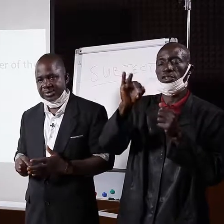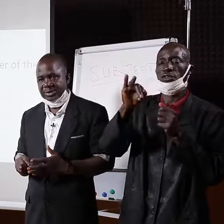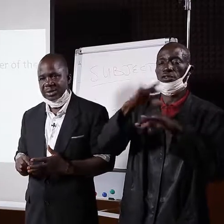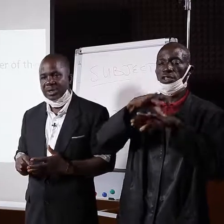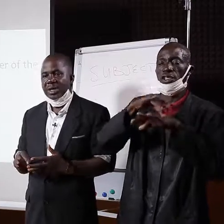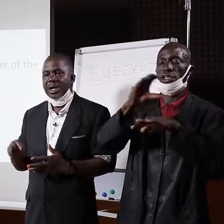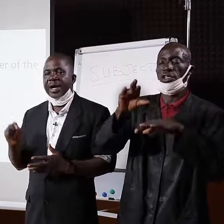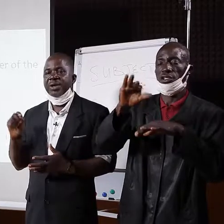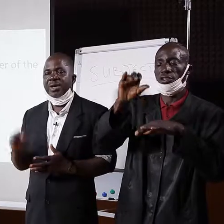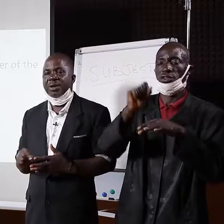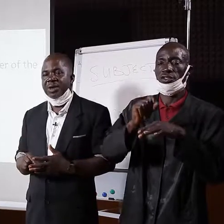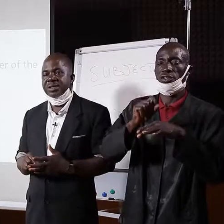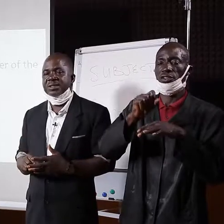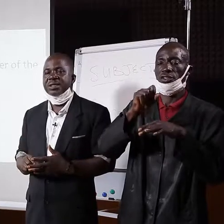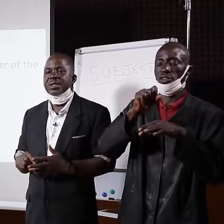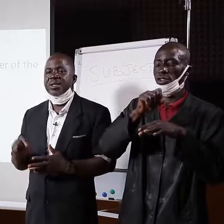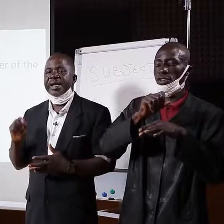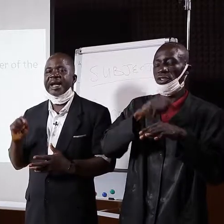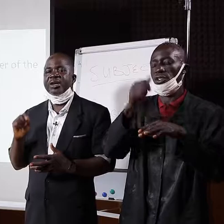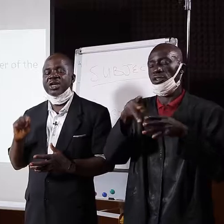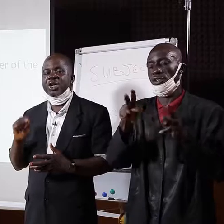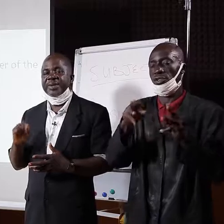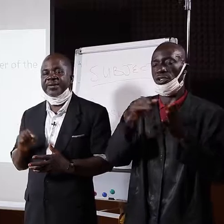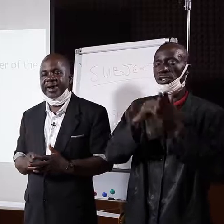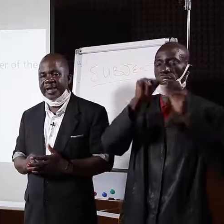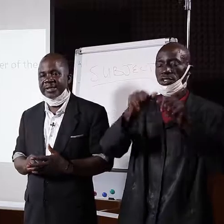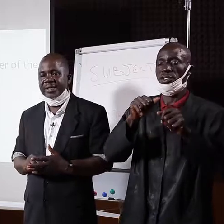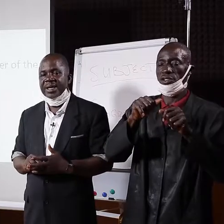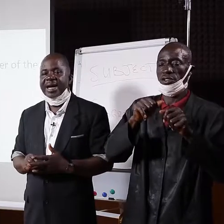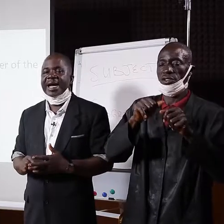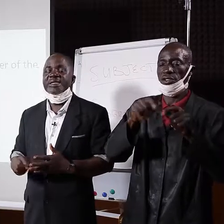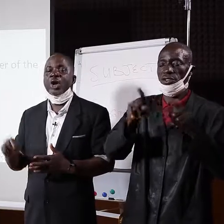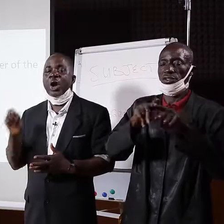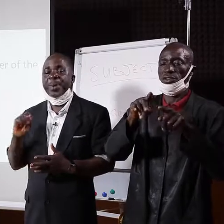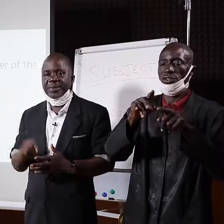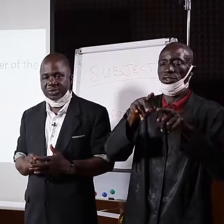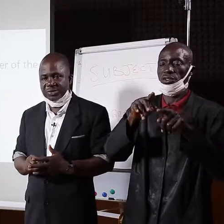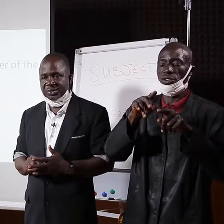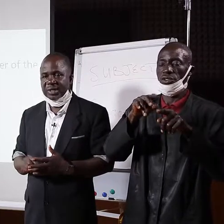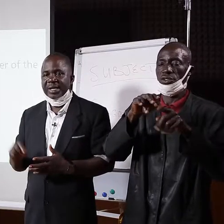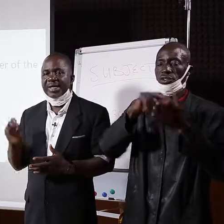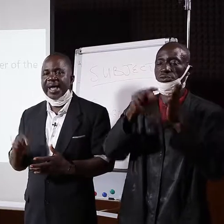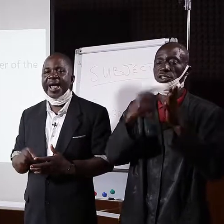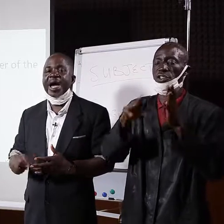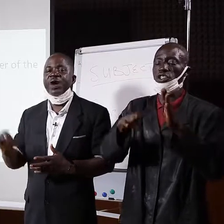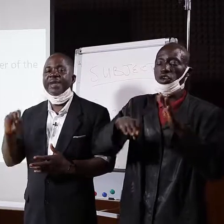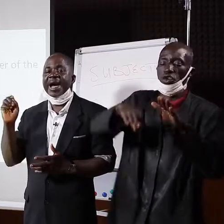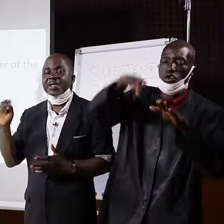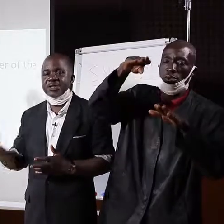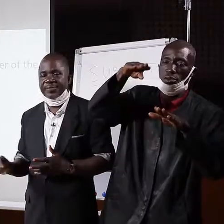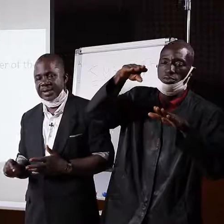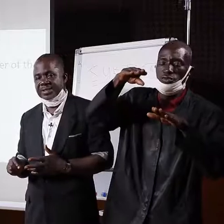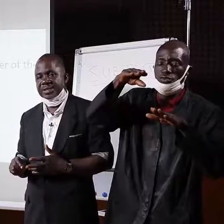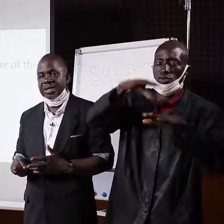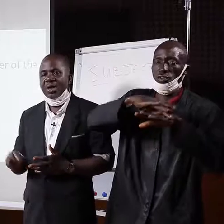crust. In other words, it can also be defined as the uppermost layer of the